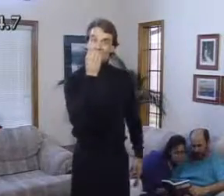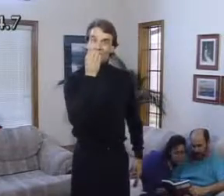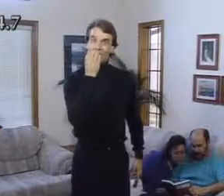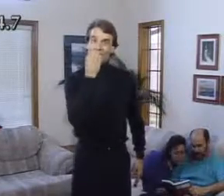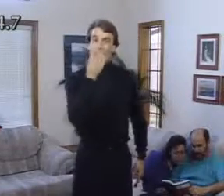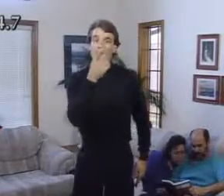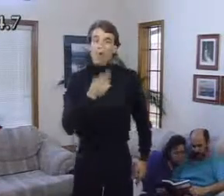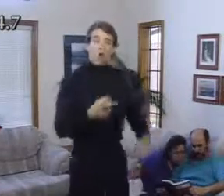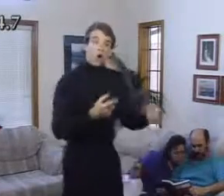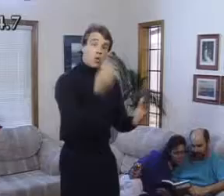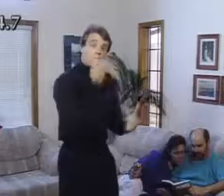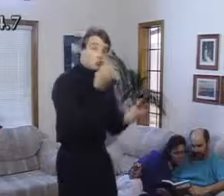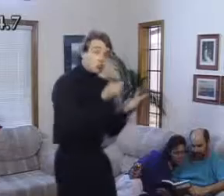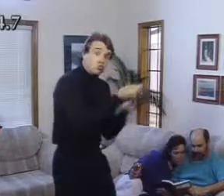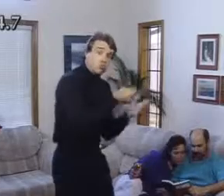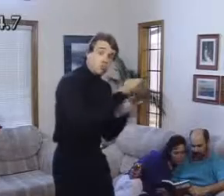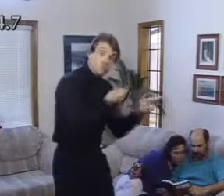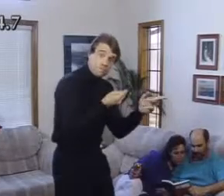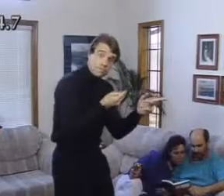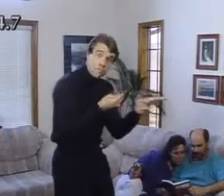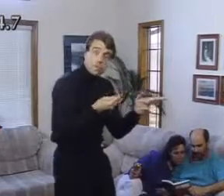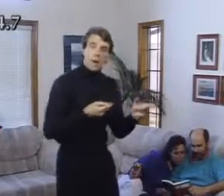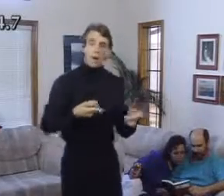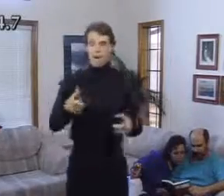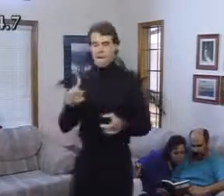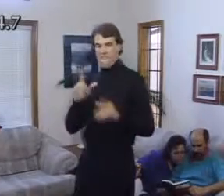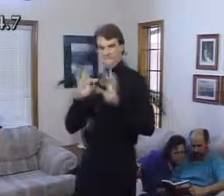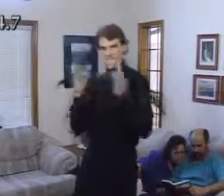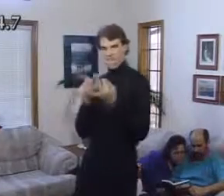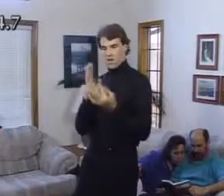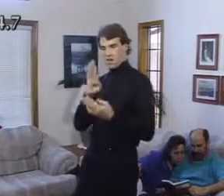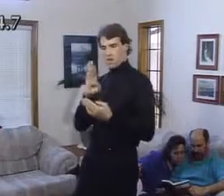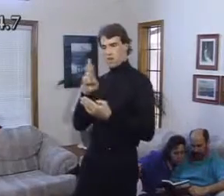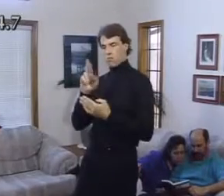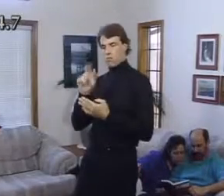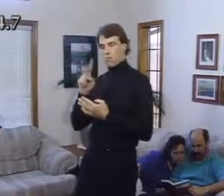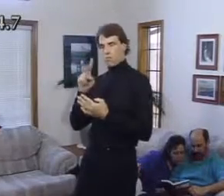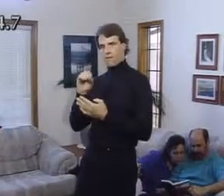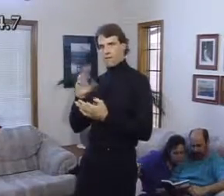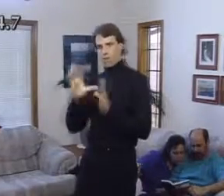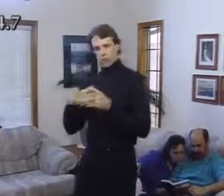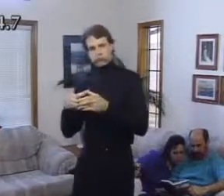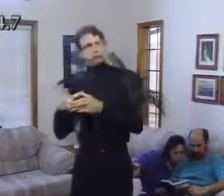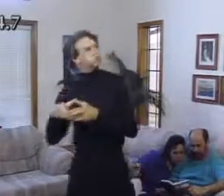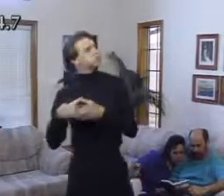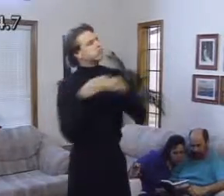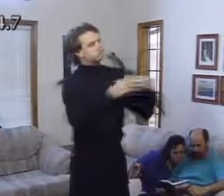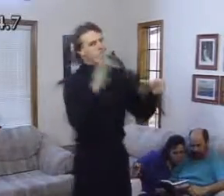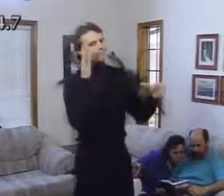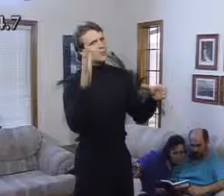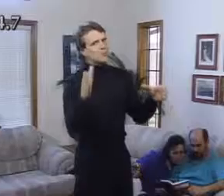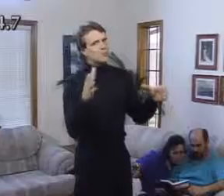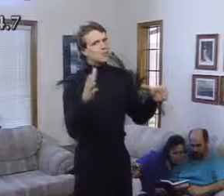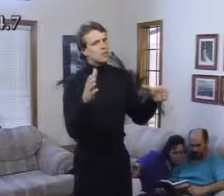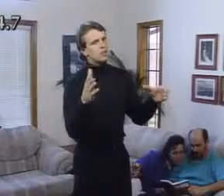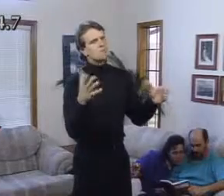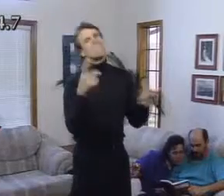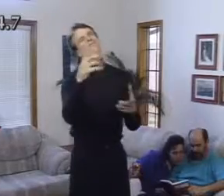food. The Bravo family will be making a trip to the grocery store.